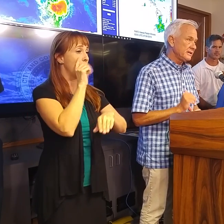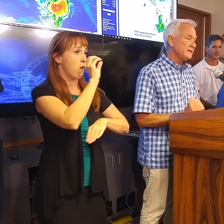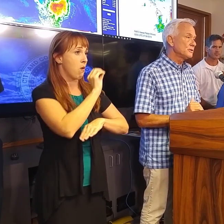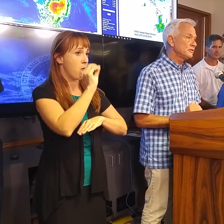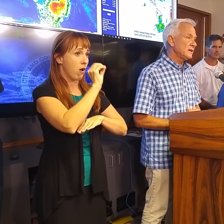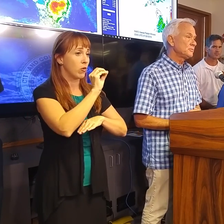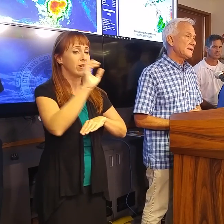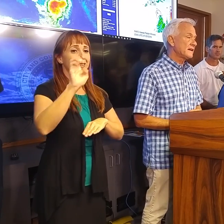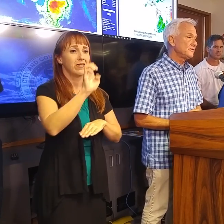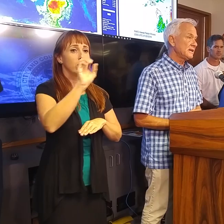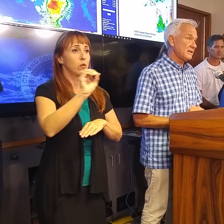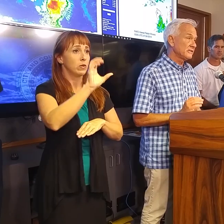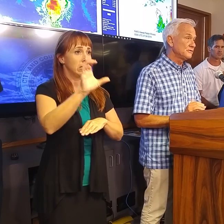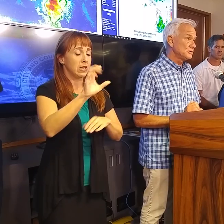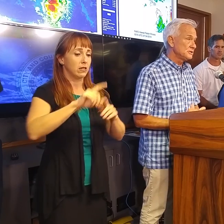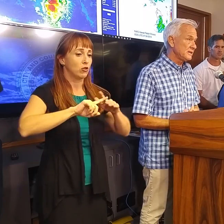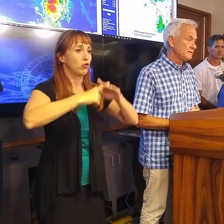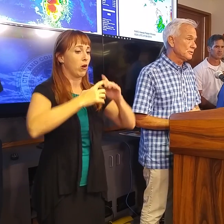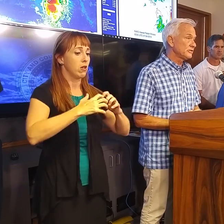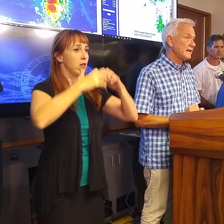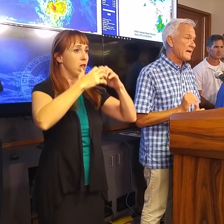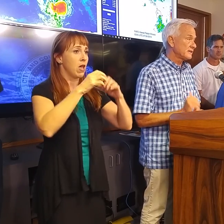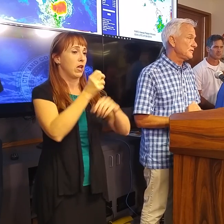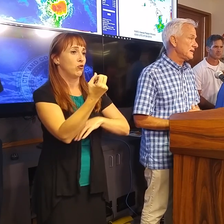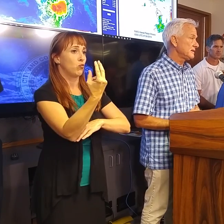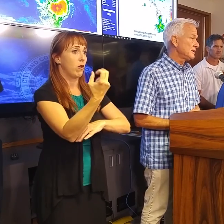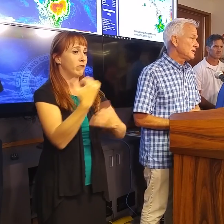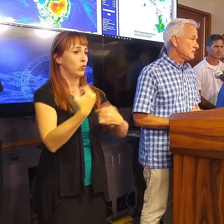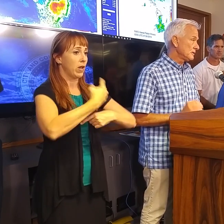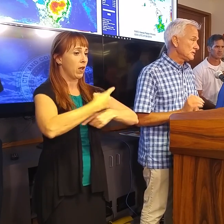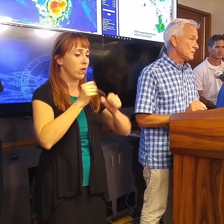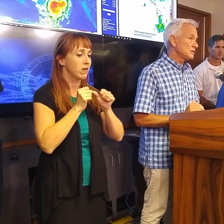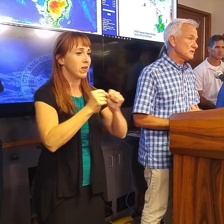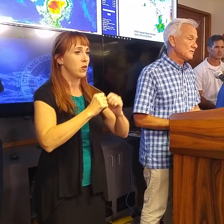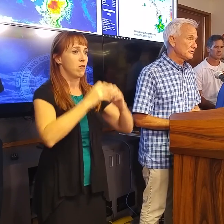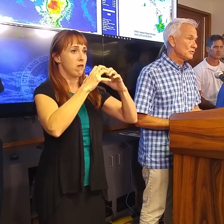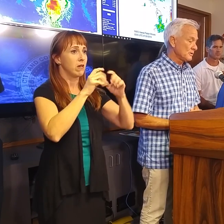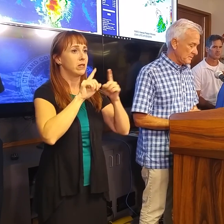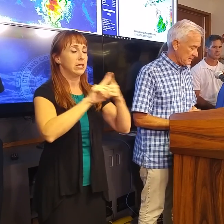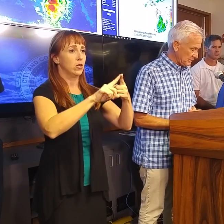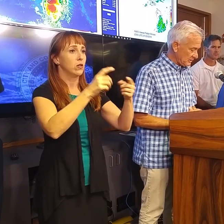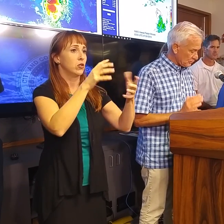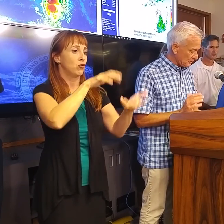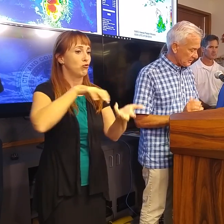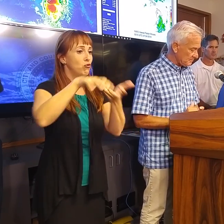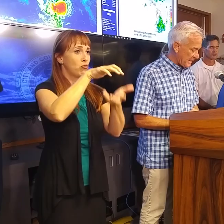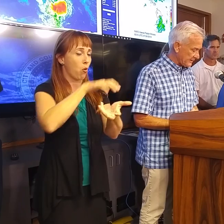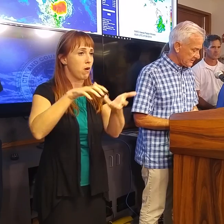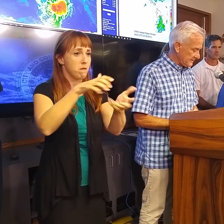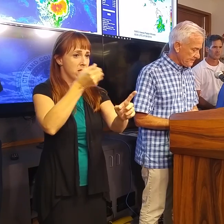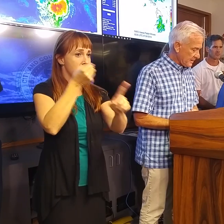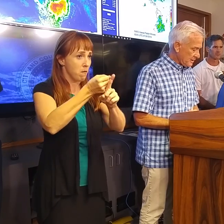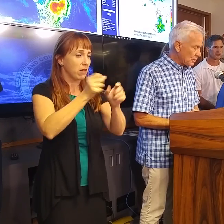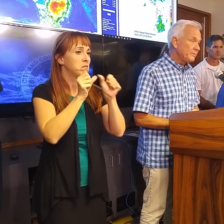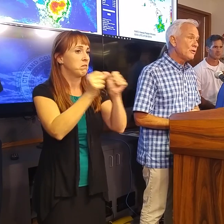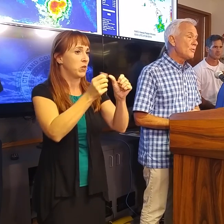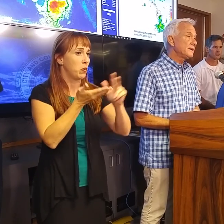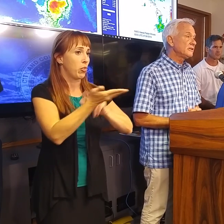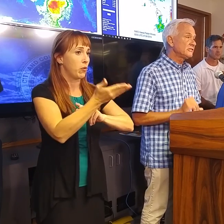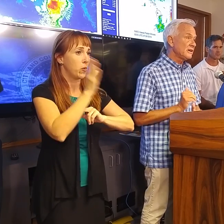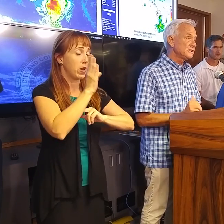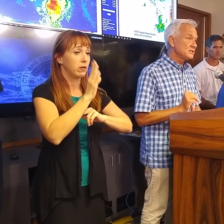mentioned, the EOC has been activated as of noon today and will stay activated during the duration of the storm's impact. We'll